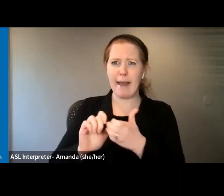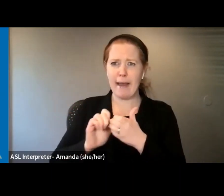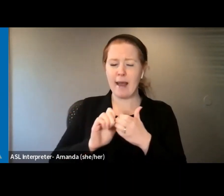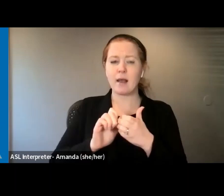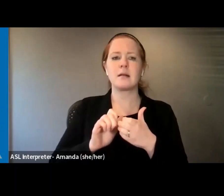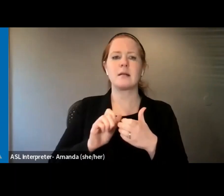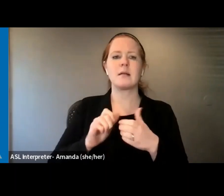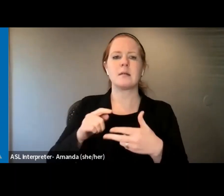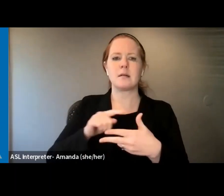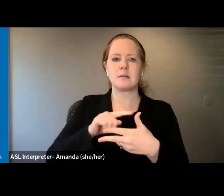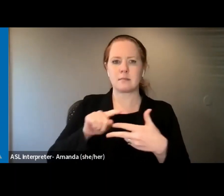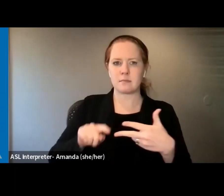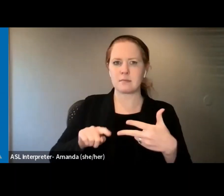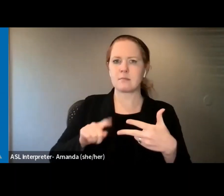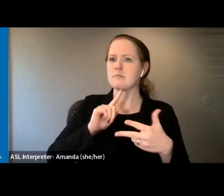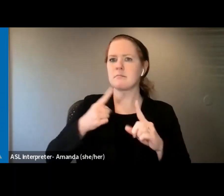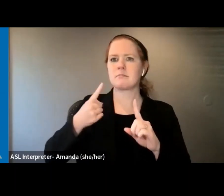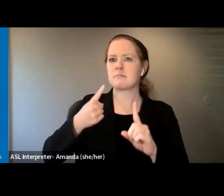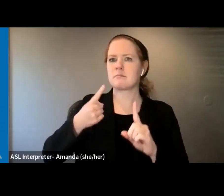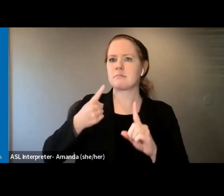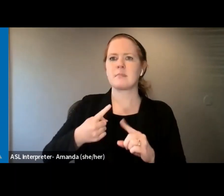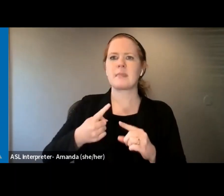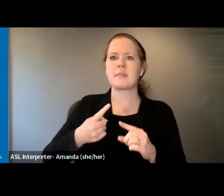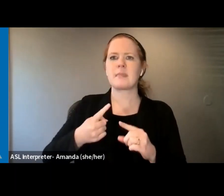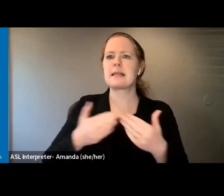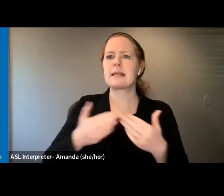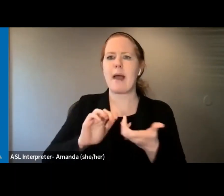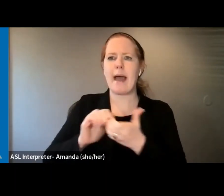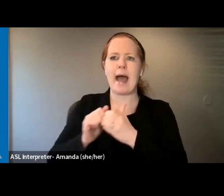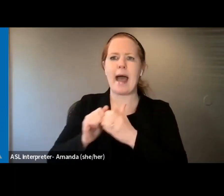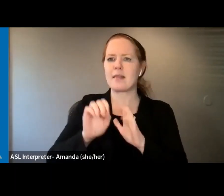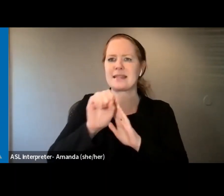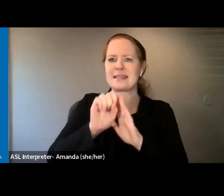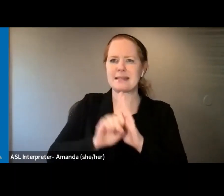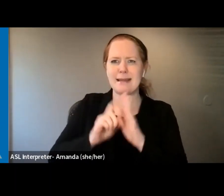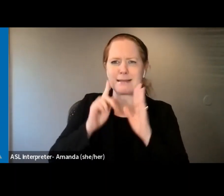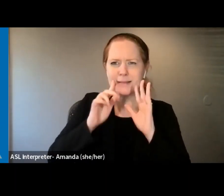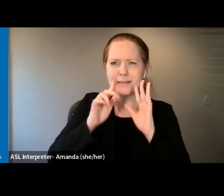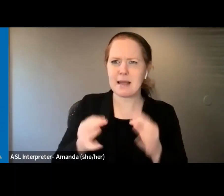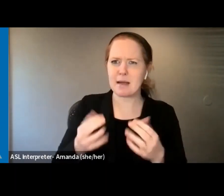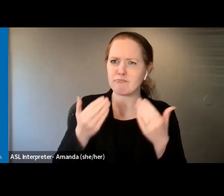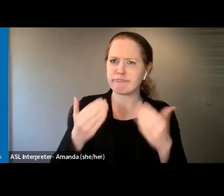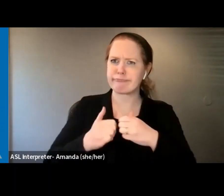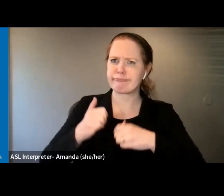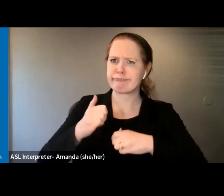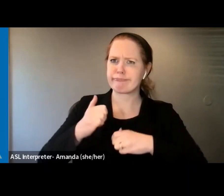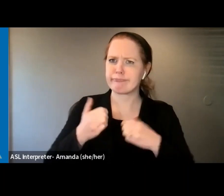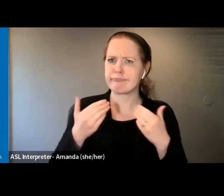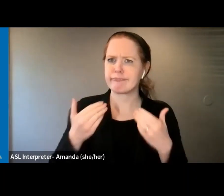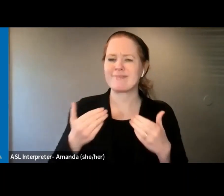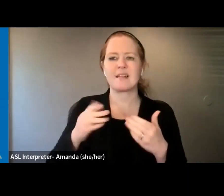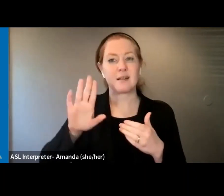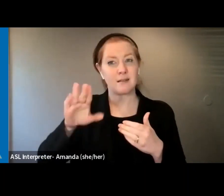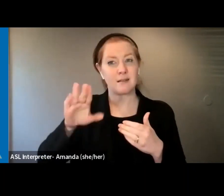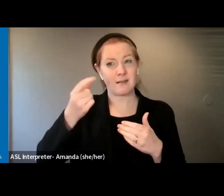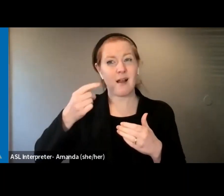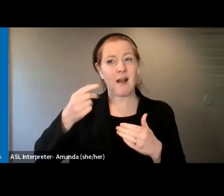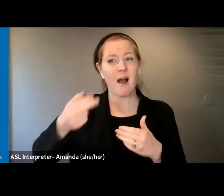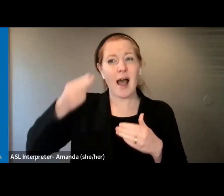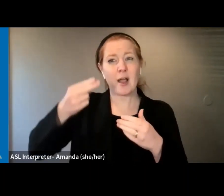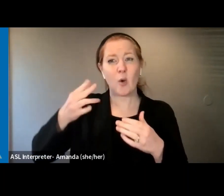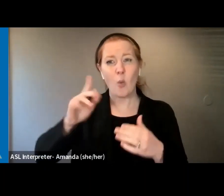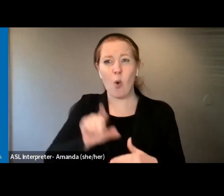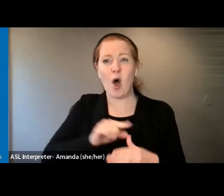main takeaway here is that no matter how the state chooses to structure it, there needs to be that high quality, consistent